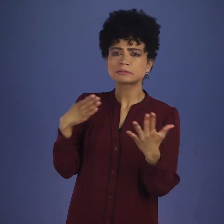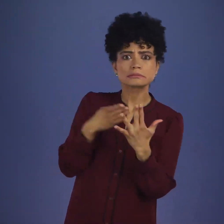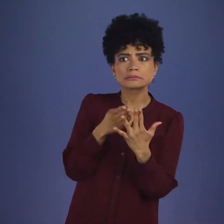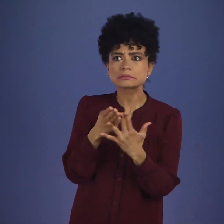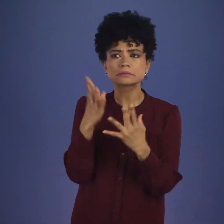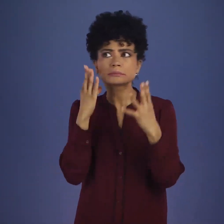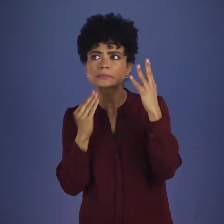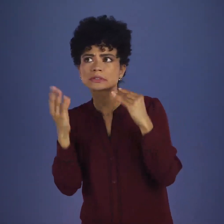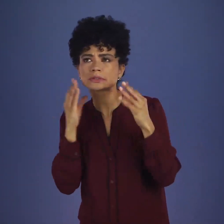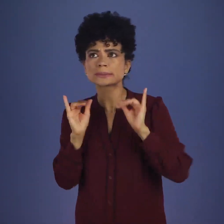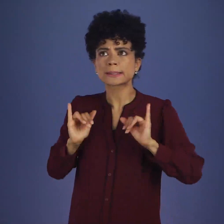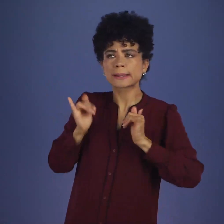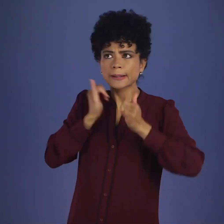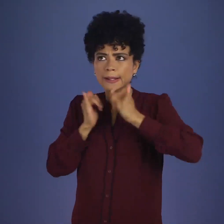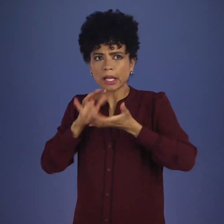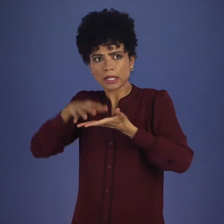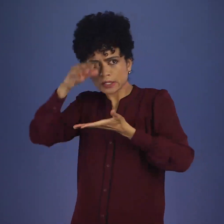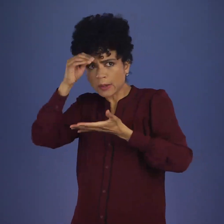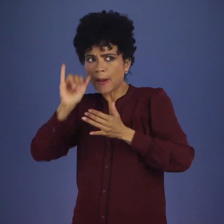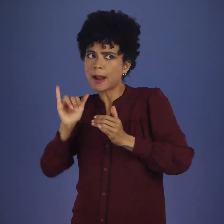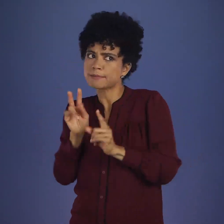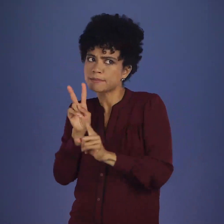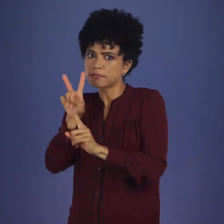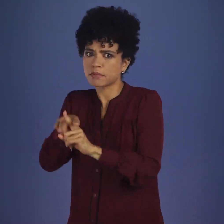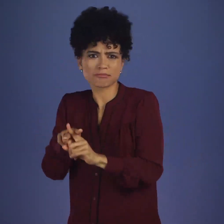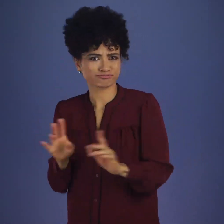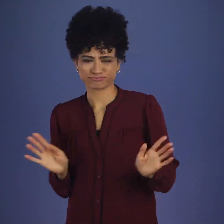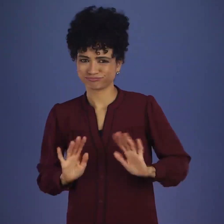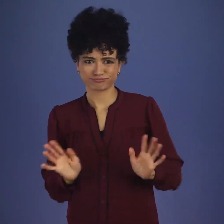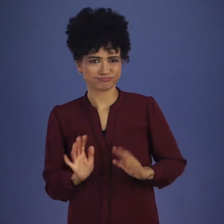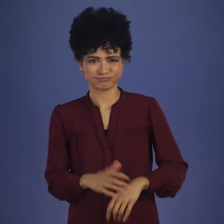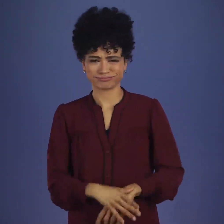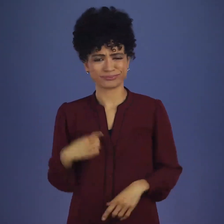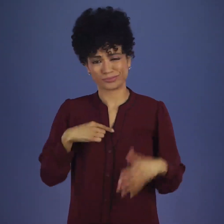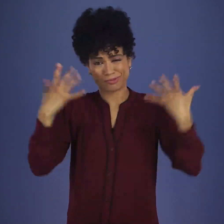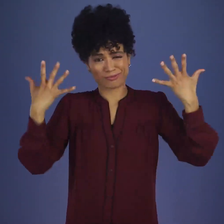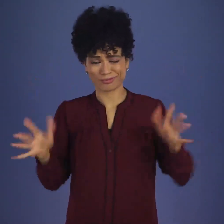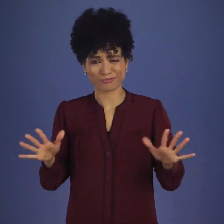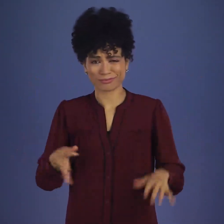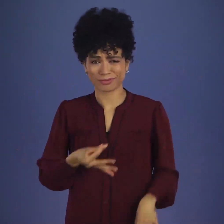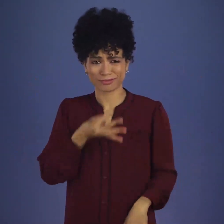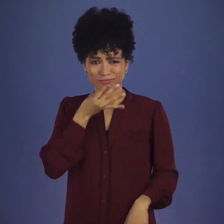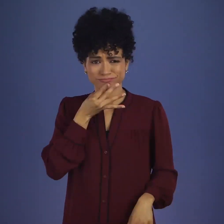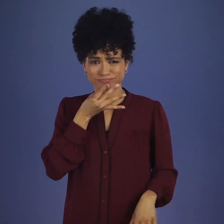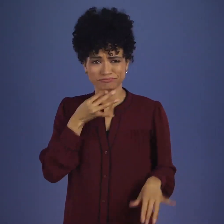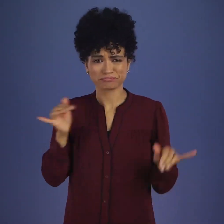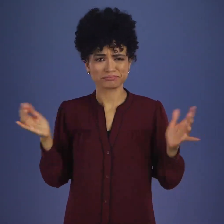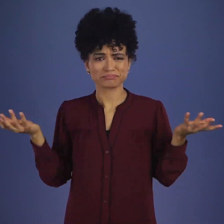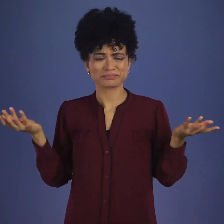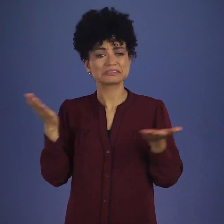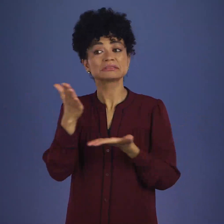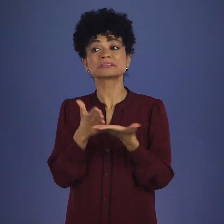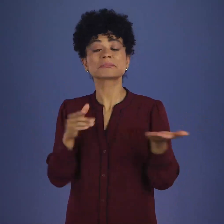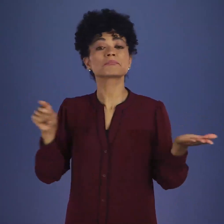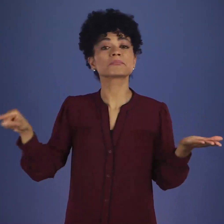This, however, has been no earned virtue. It could almost be said that we were born with